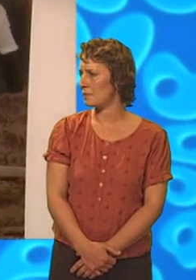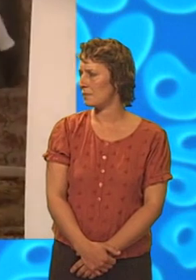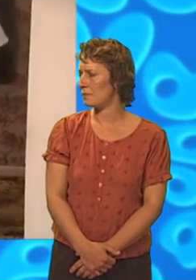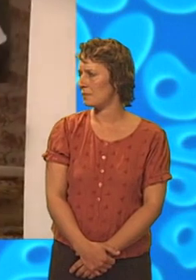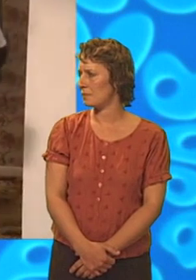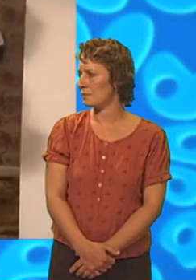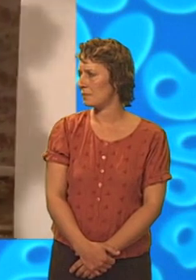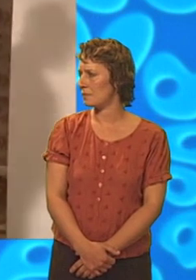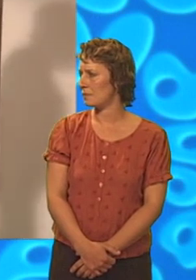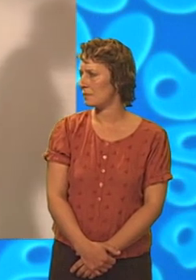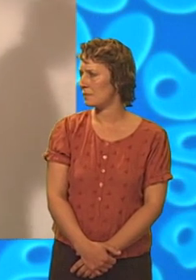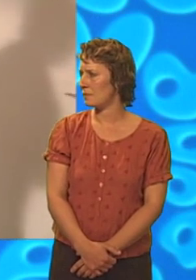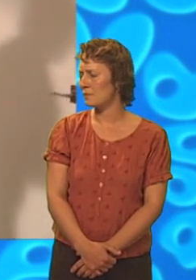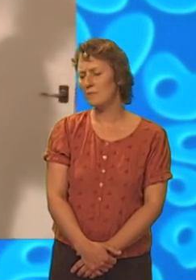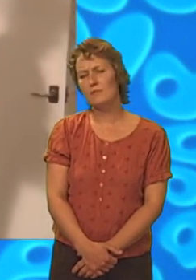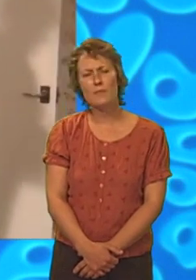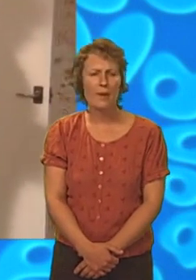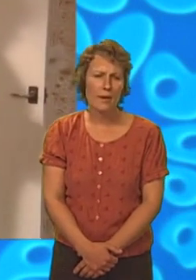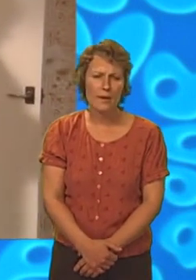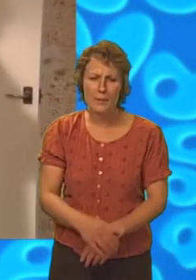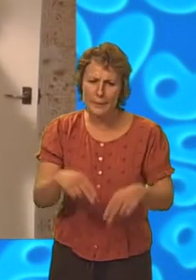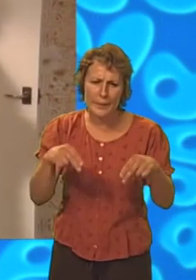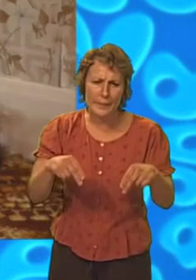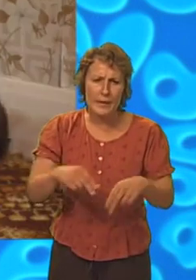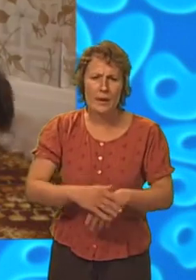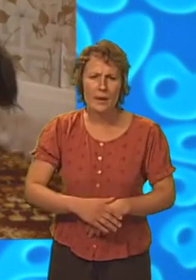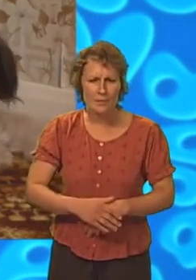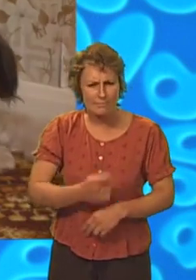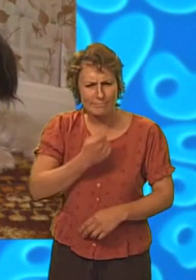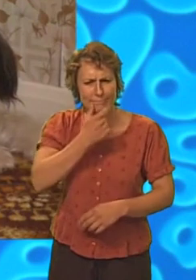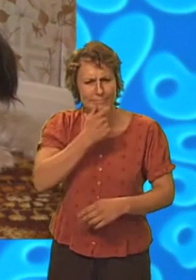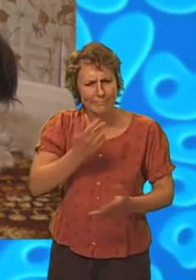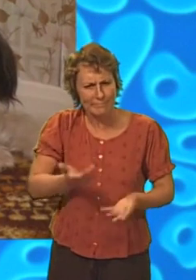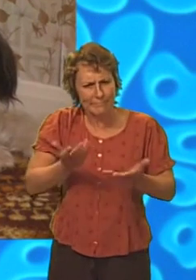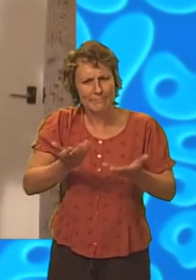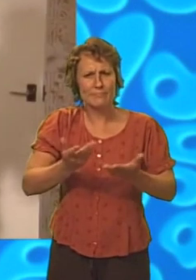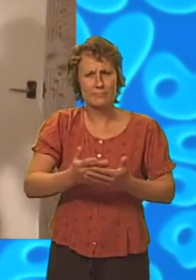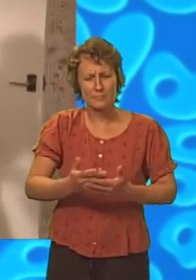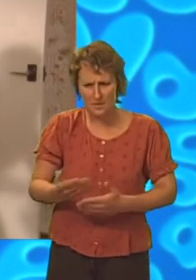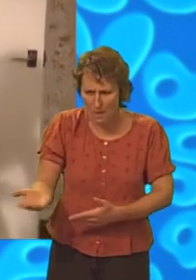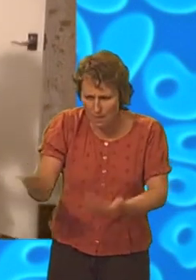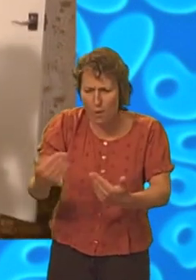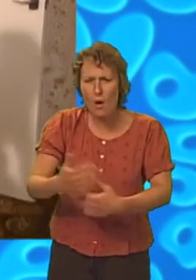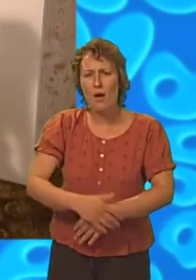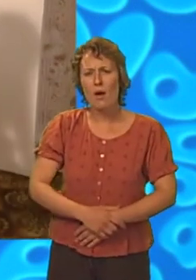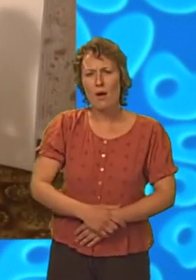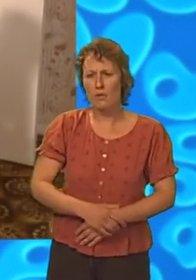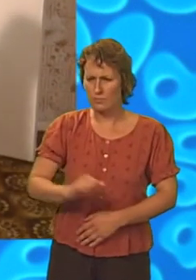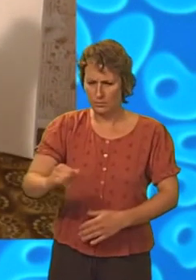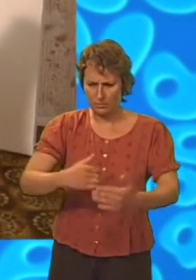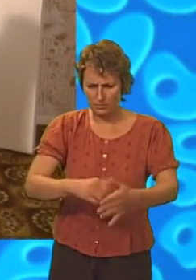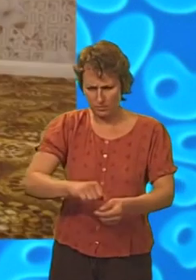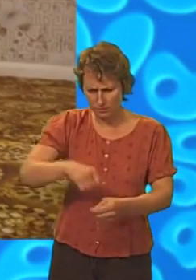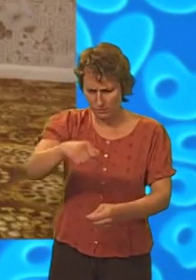Over here. Pippin! Cheer up. Come along. Come and back your suitcase.